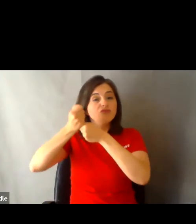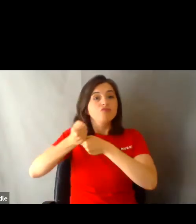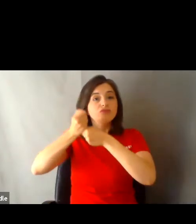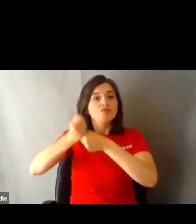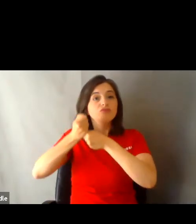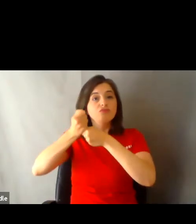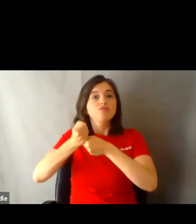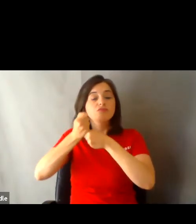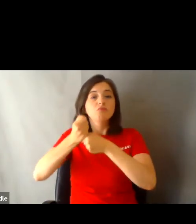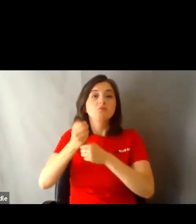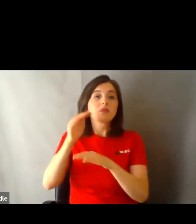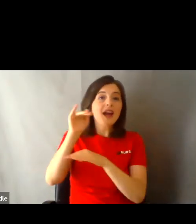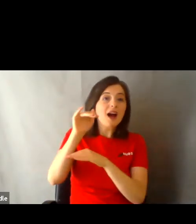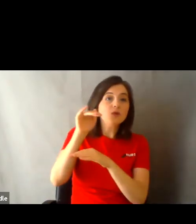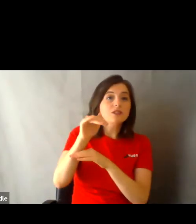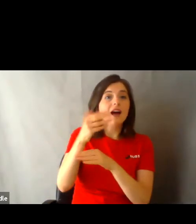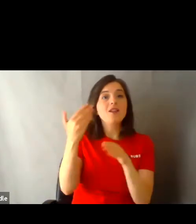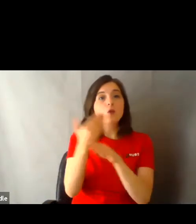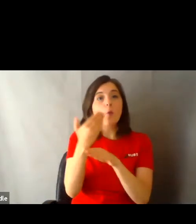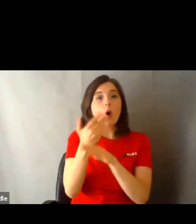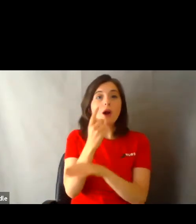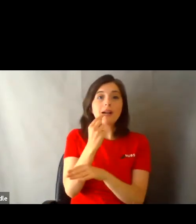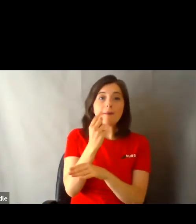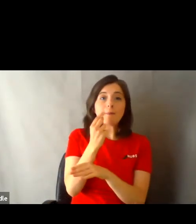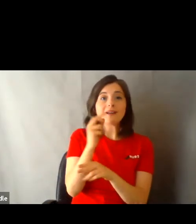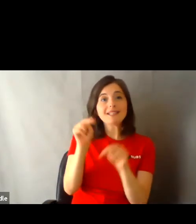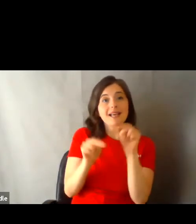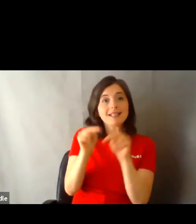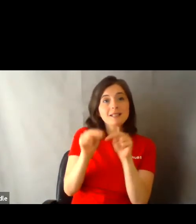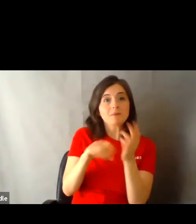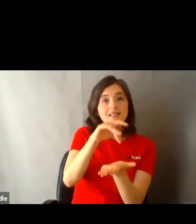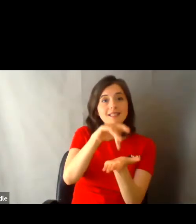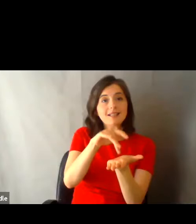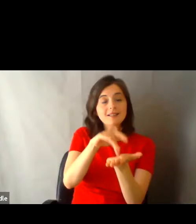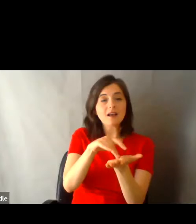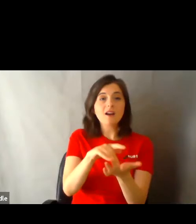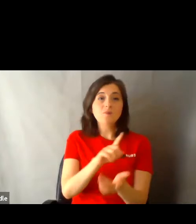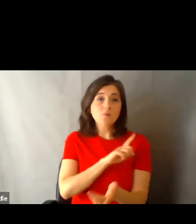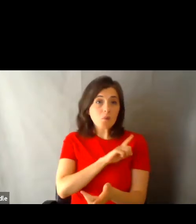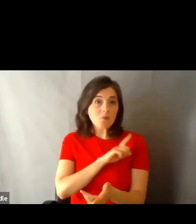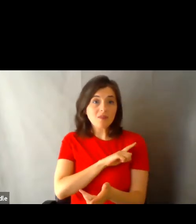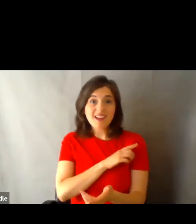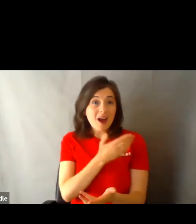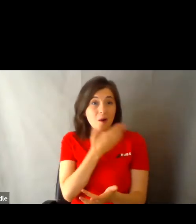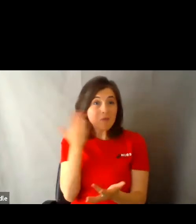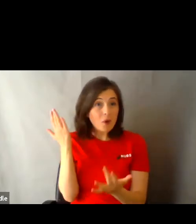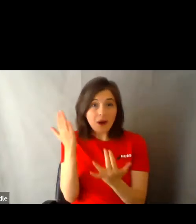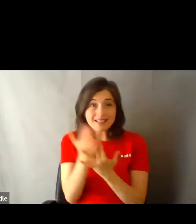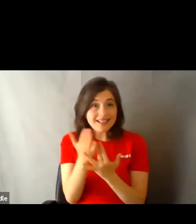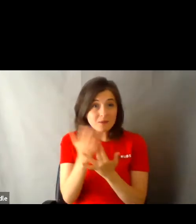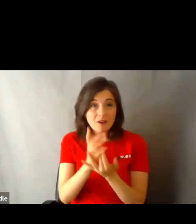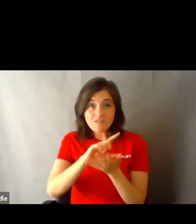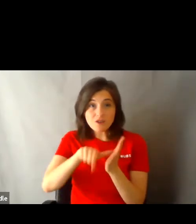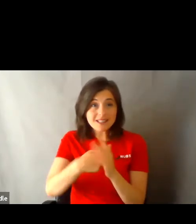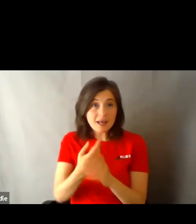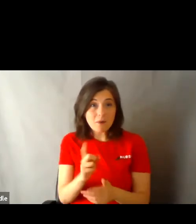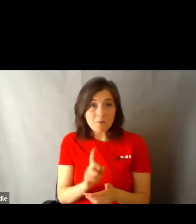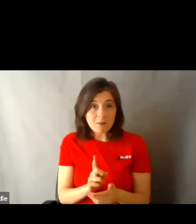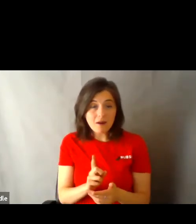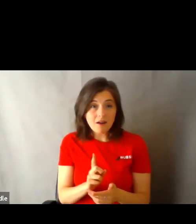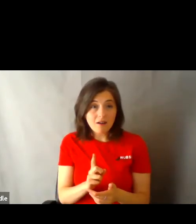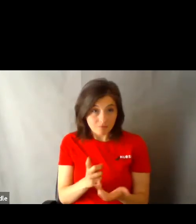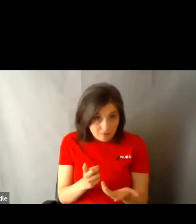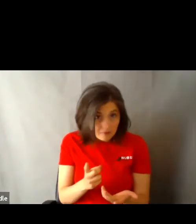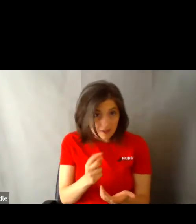the work capability assessment centre, partly because it was inaccessible to disabled people. If you can believe